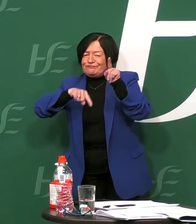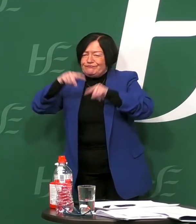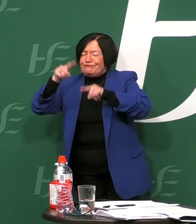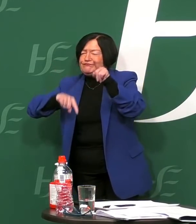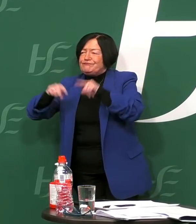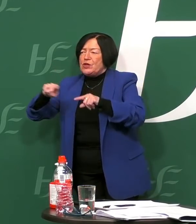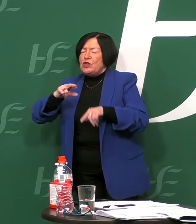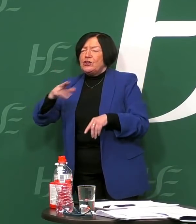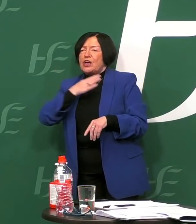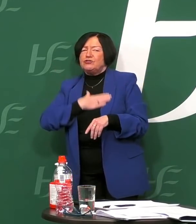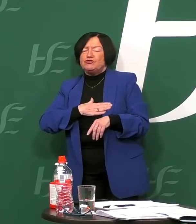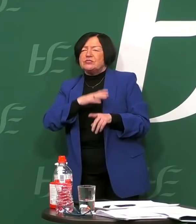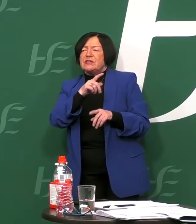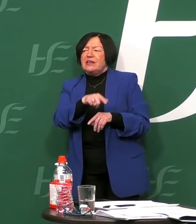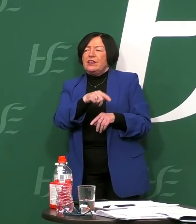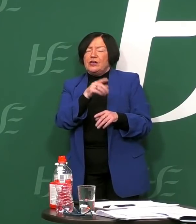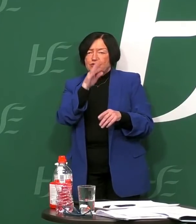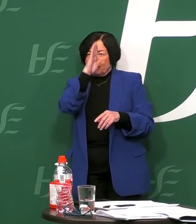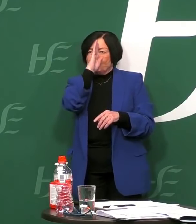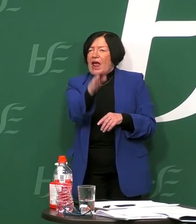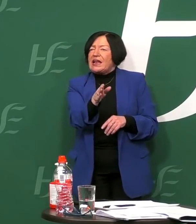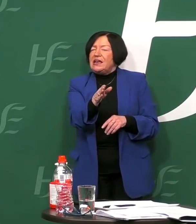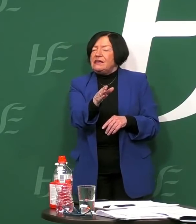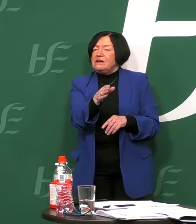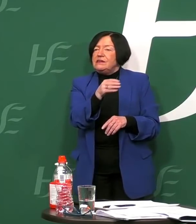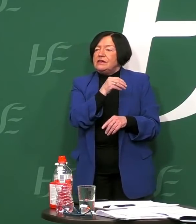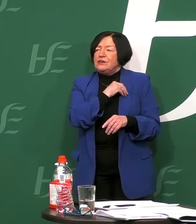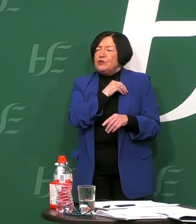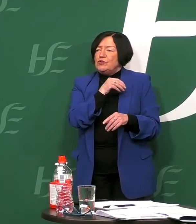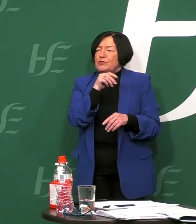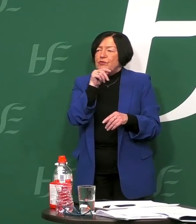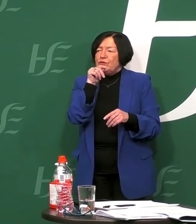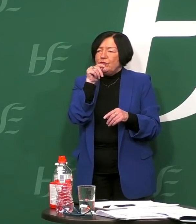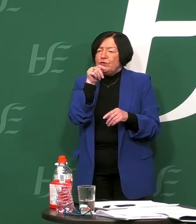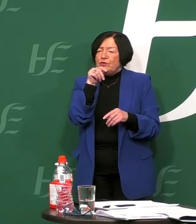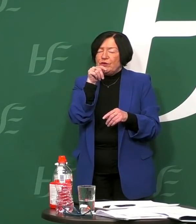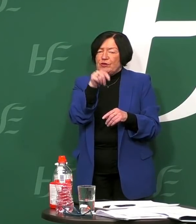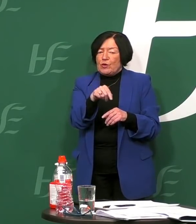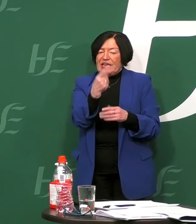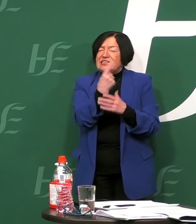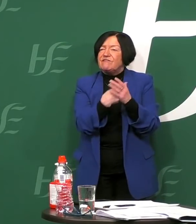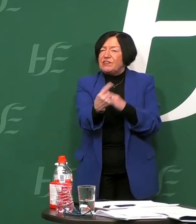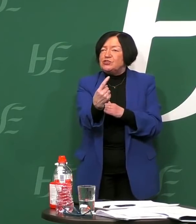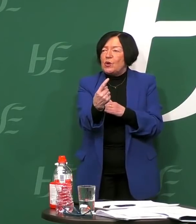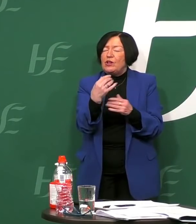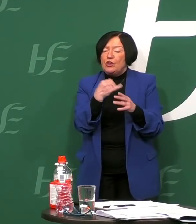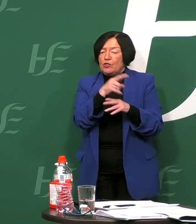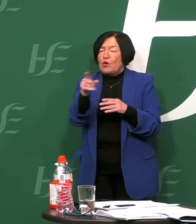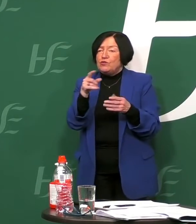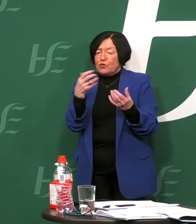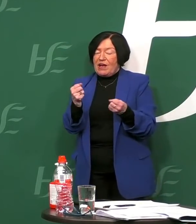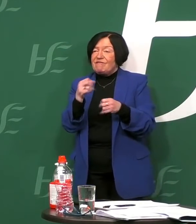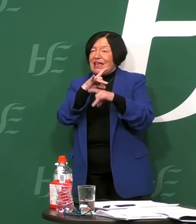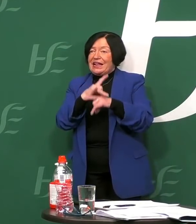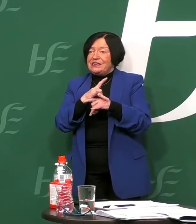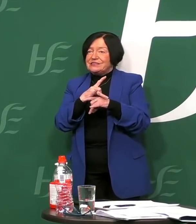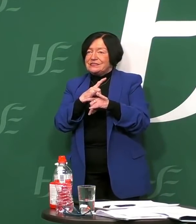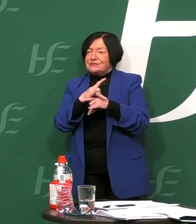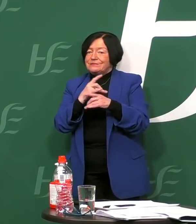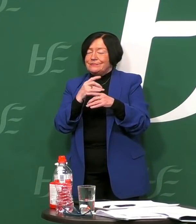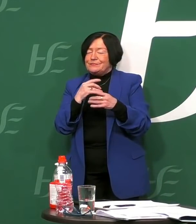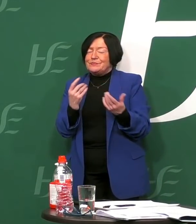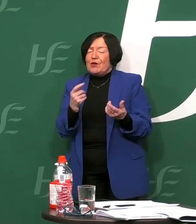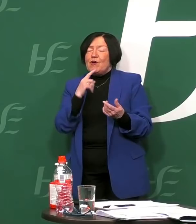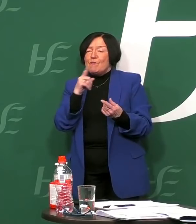just Fergal to directly to that pertains to an individual such as those who have underlying conditions, but it pertains